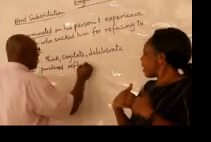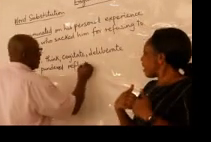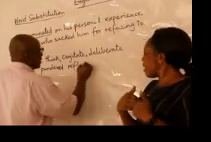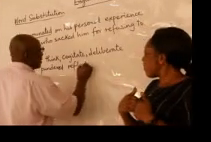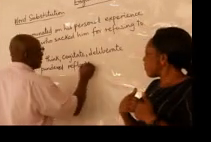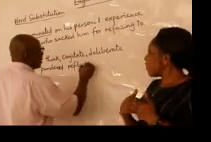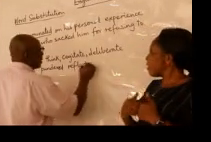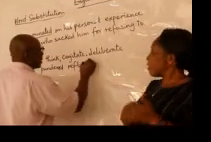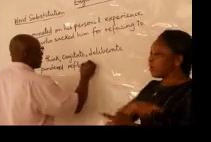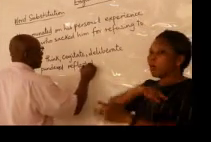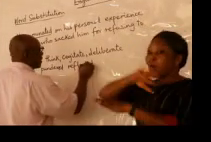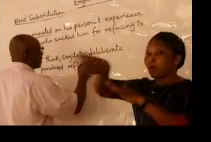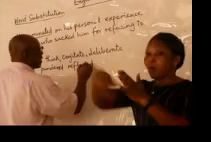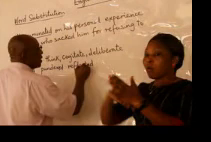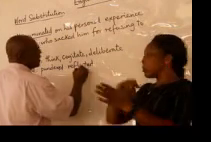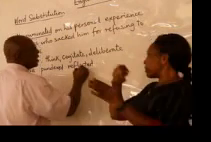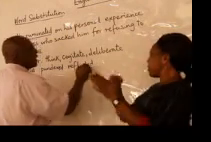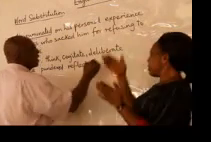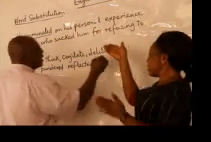reflected,